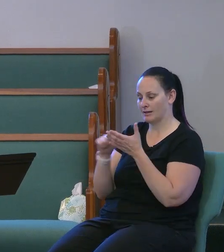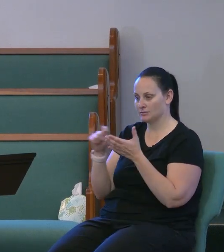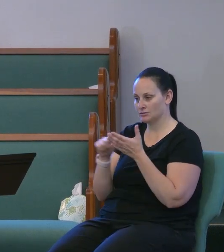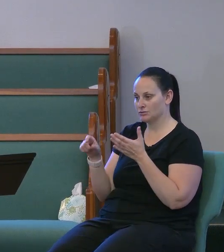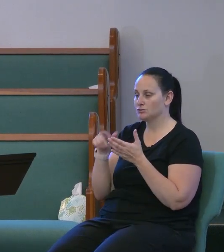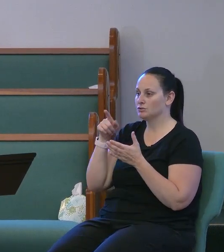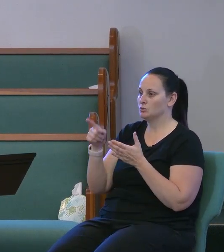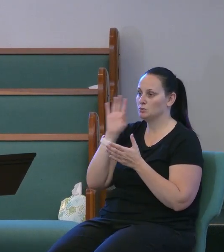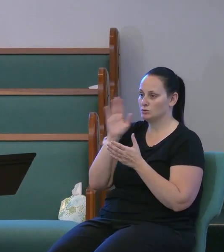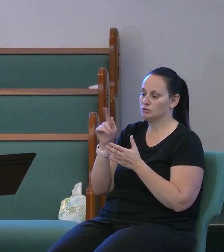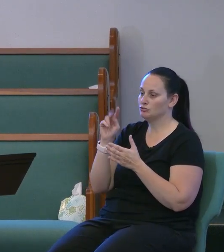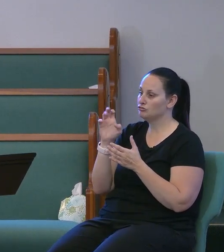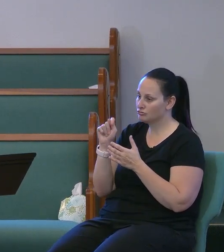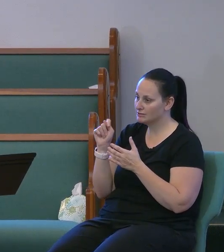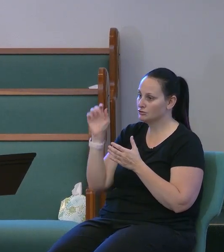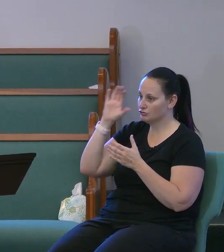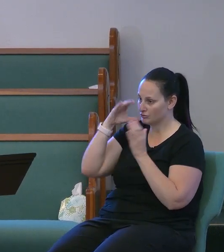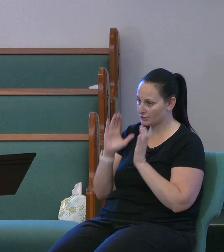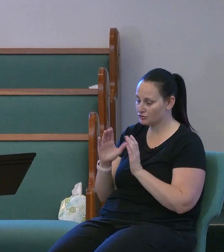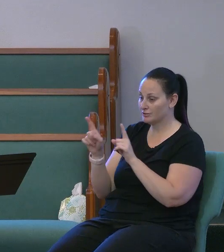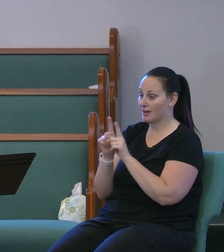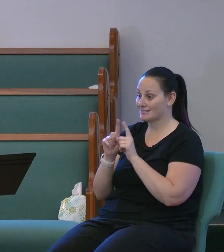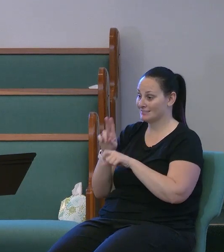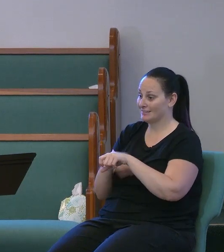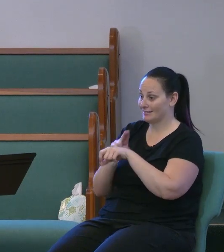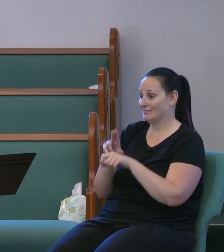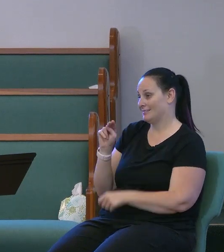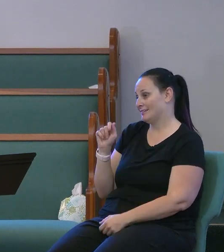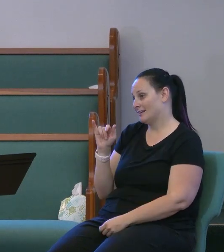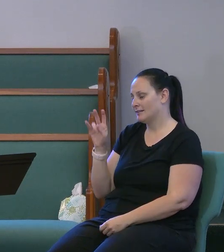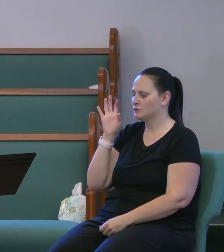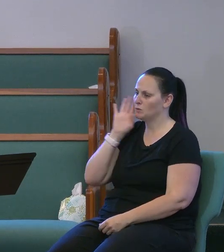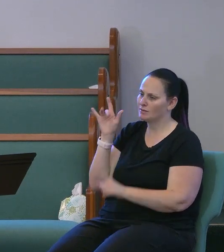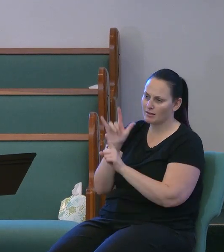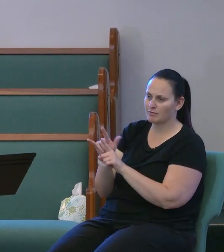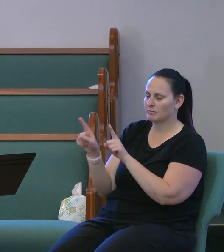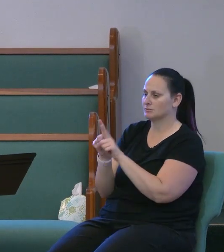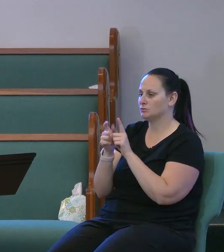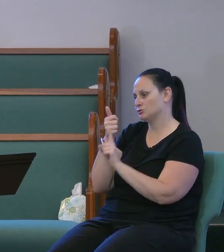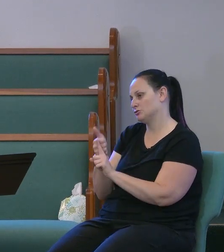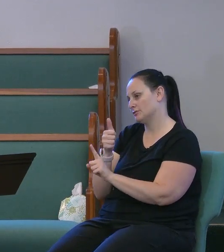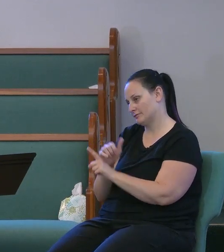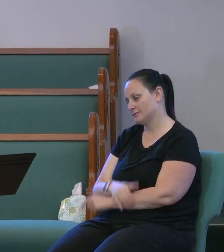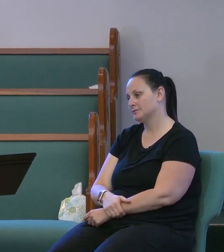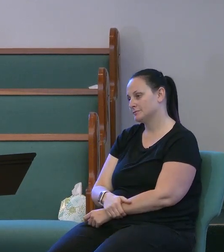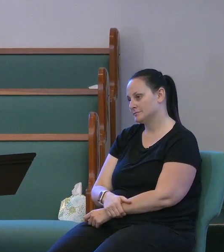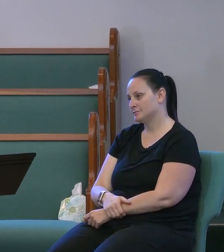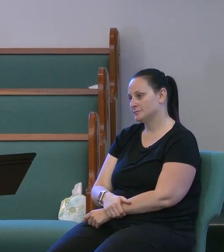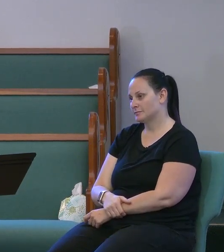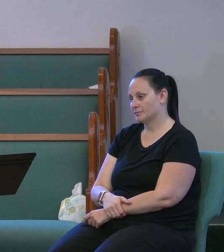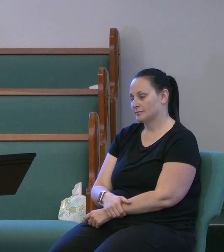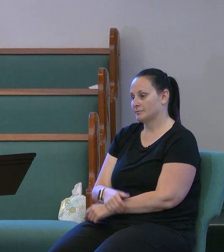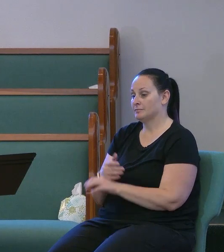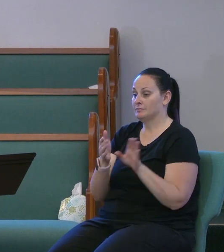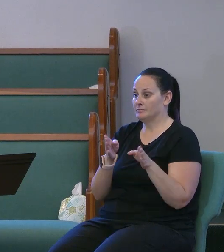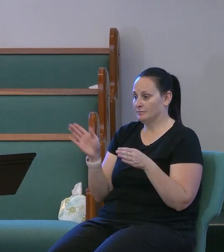the stranger who sojourns with you as a native among you, and you shall love him as yourself. It moves us to that